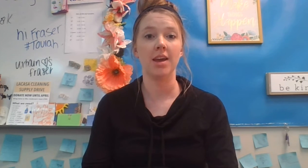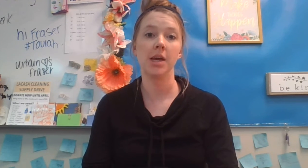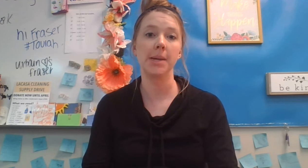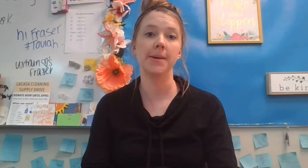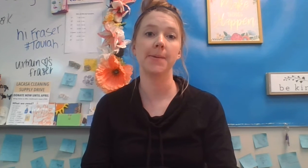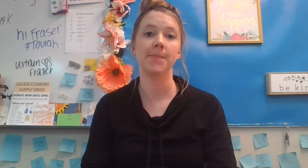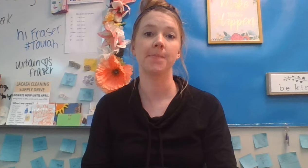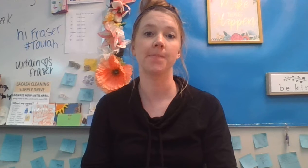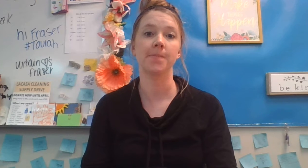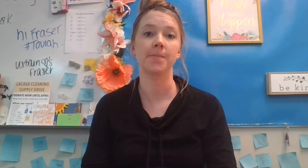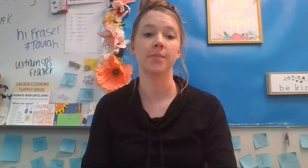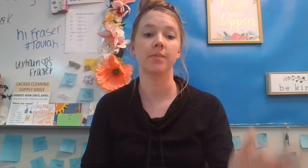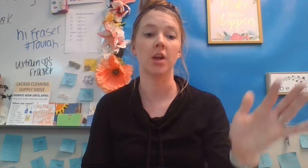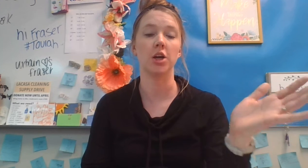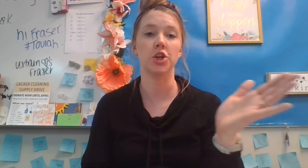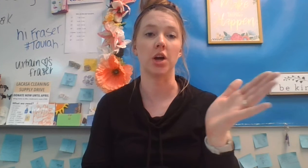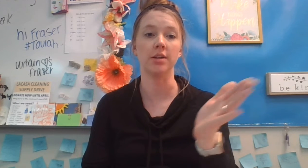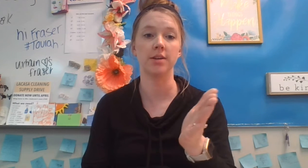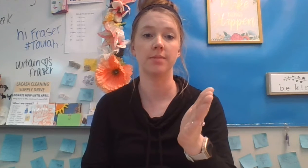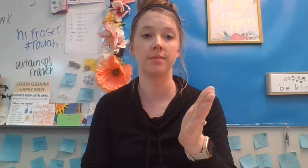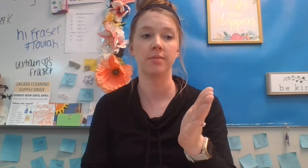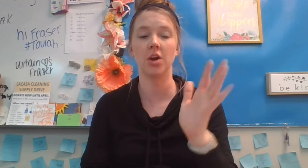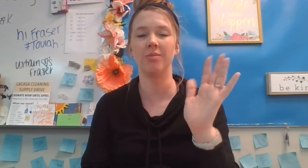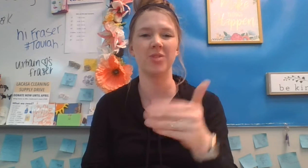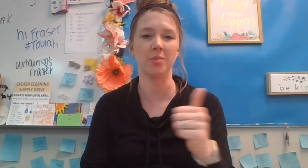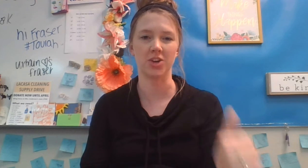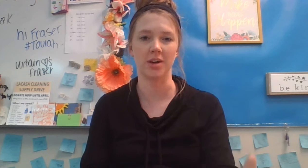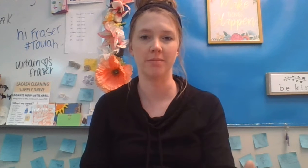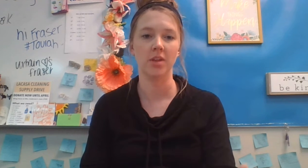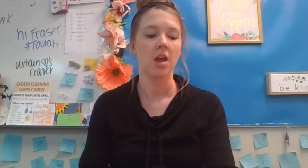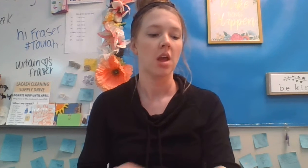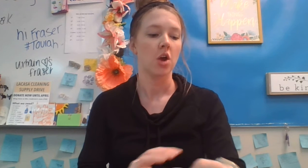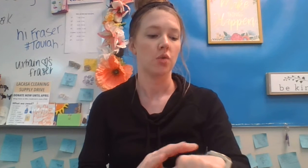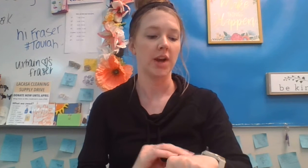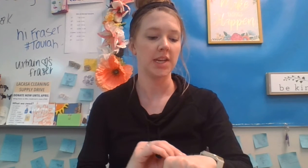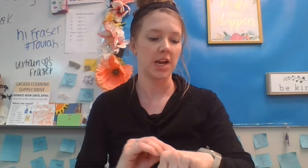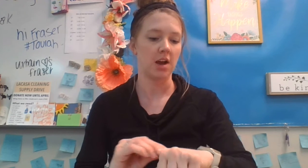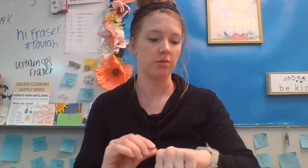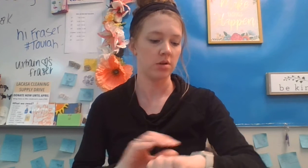make a chart. No, don't make a chart. Write down.